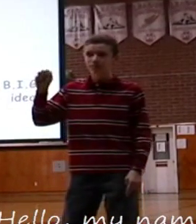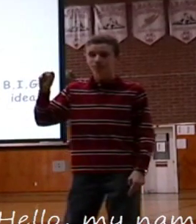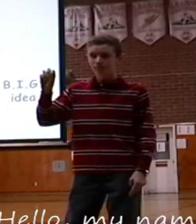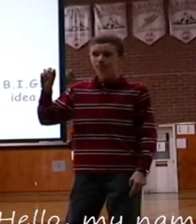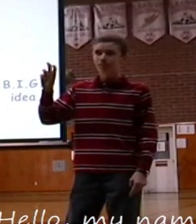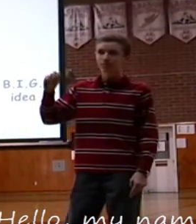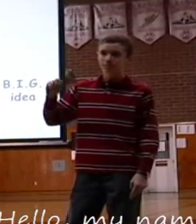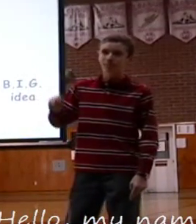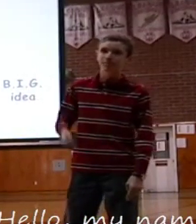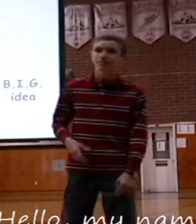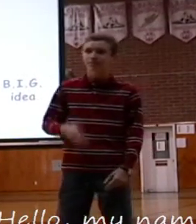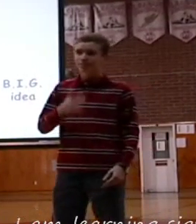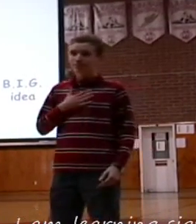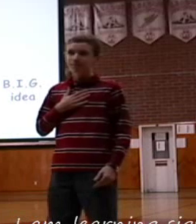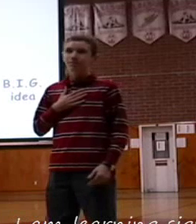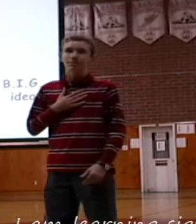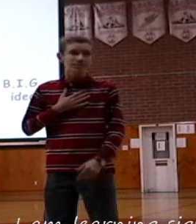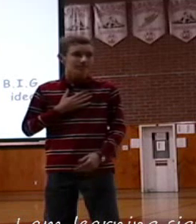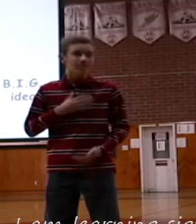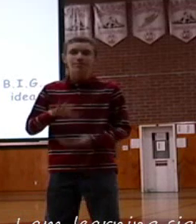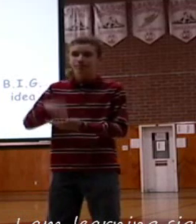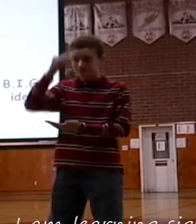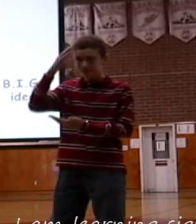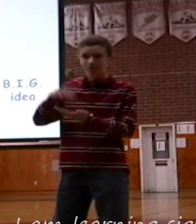No! No!